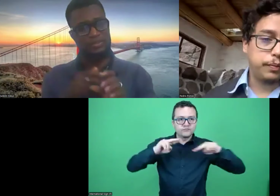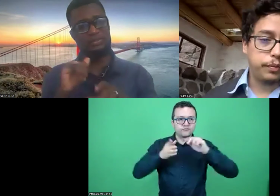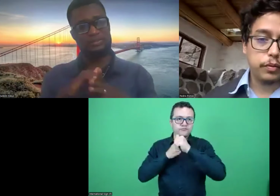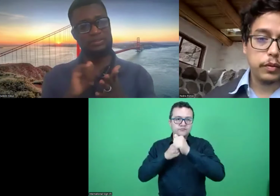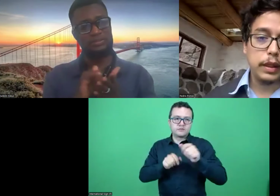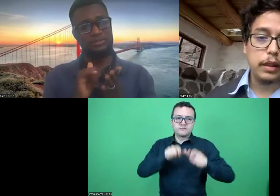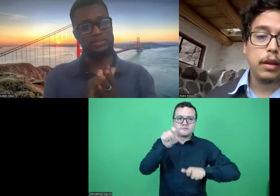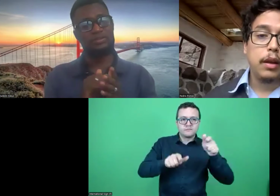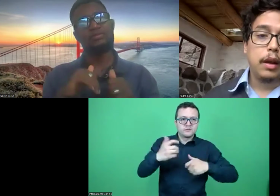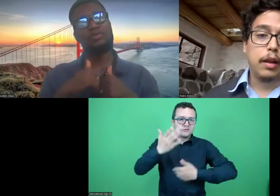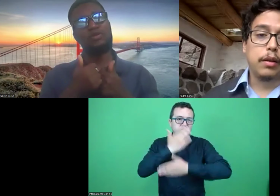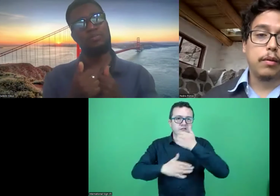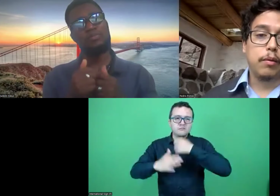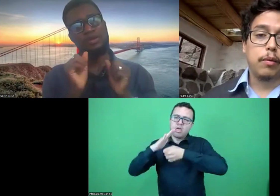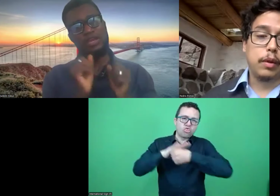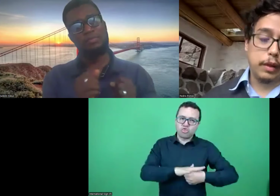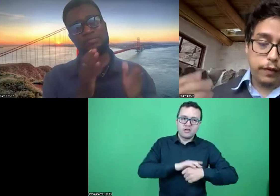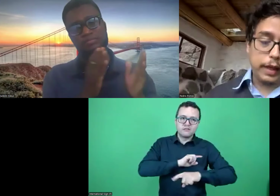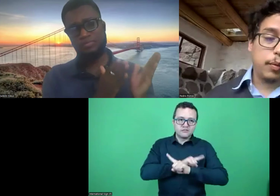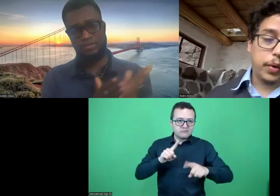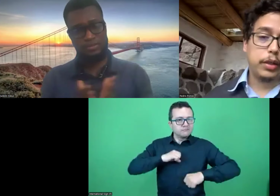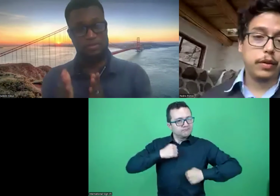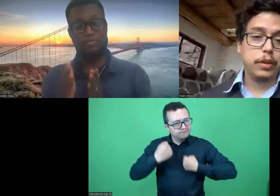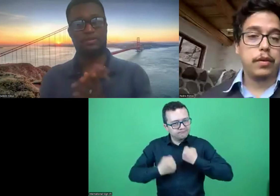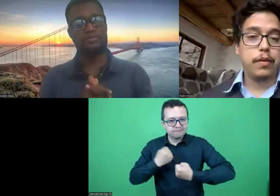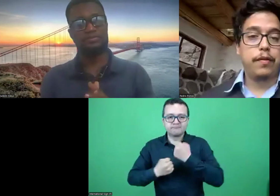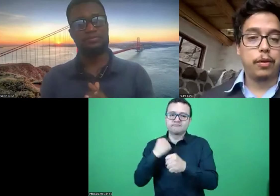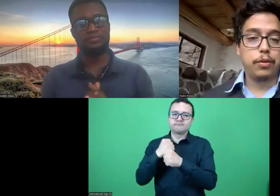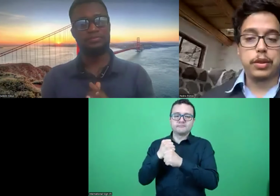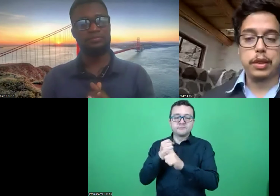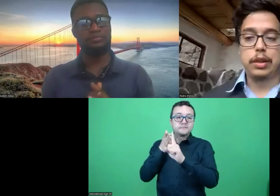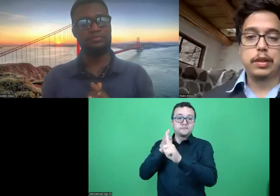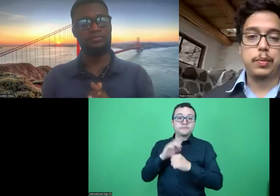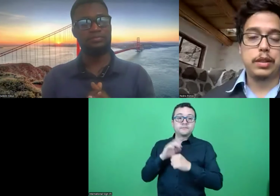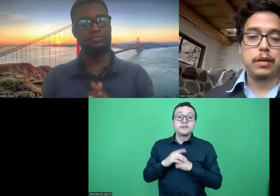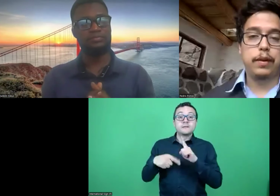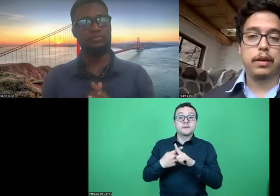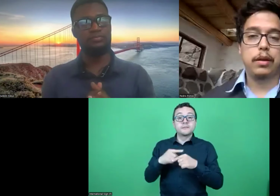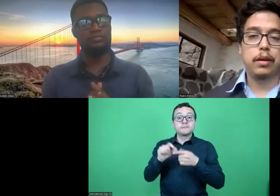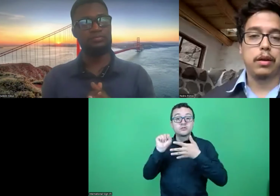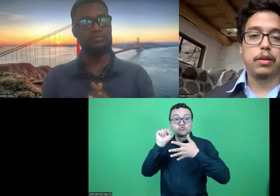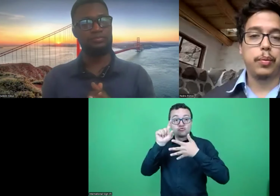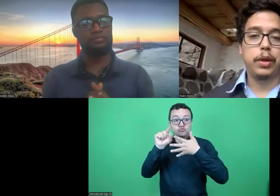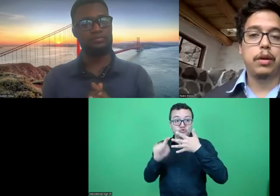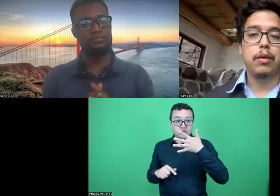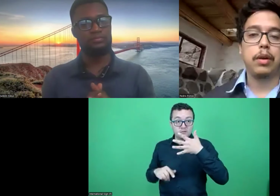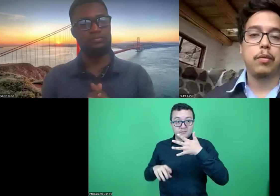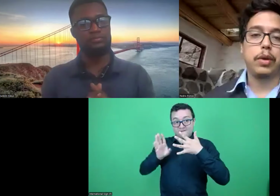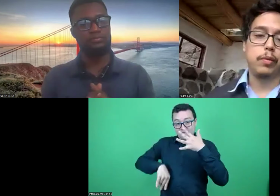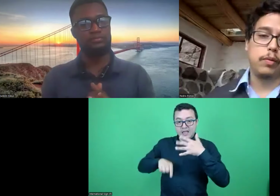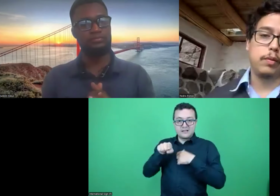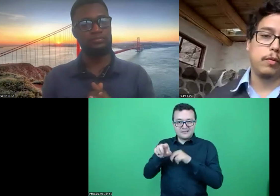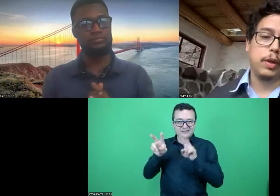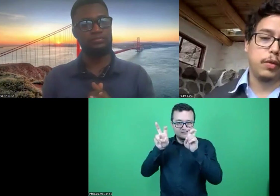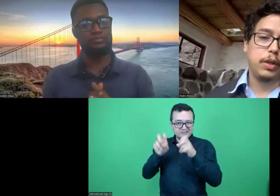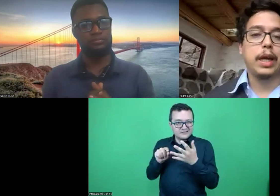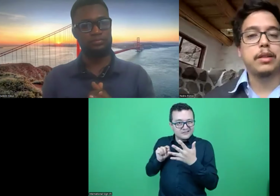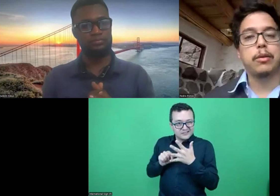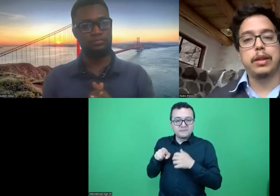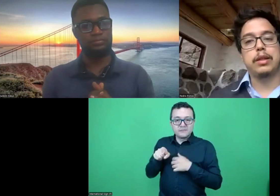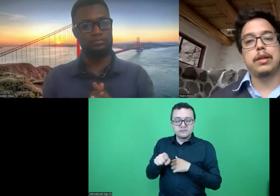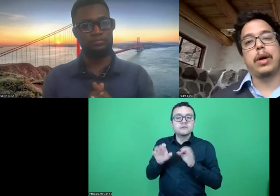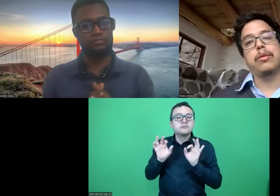disabilities. And the final part of the survey focused in this specific topic, in which